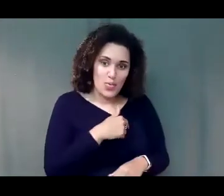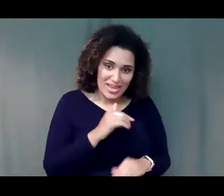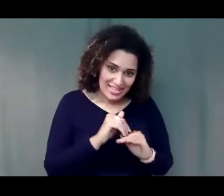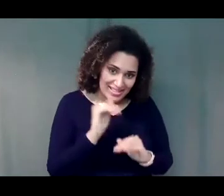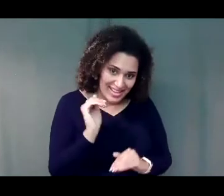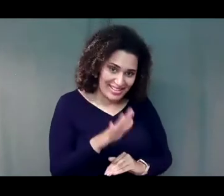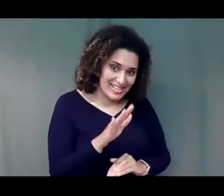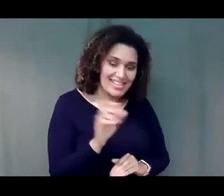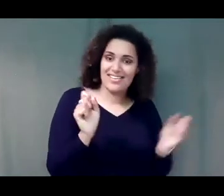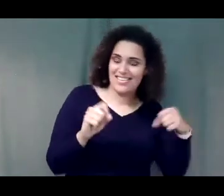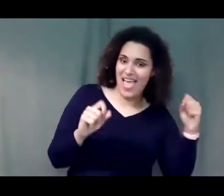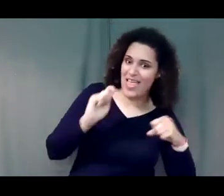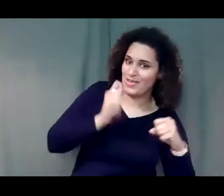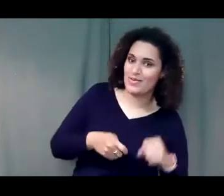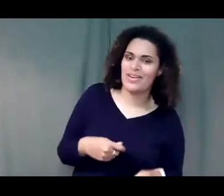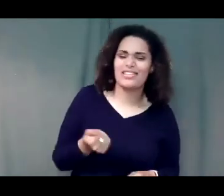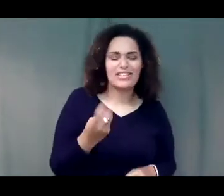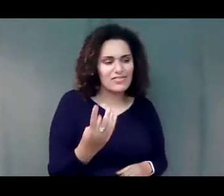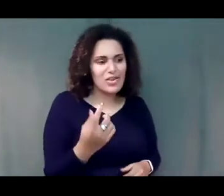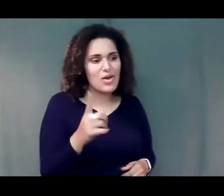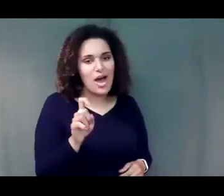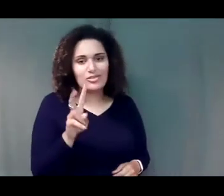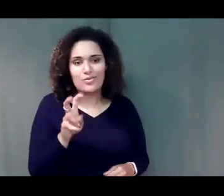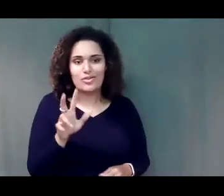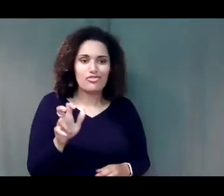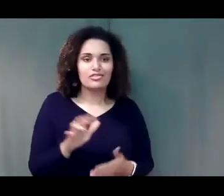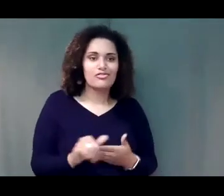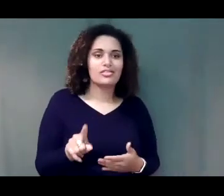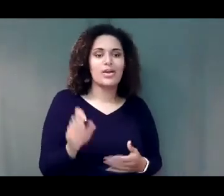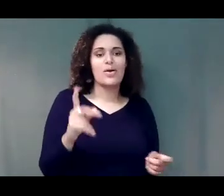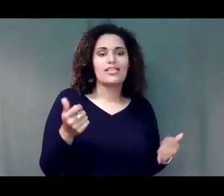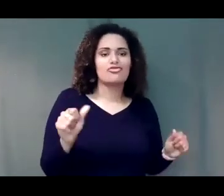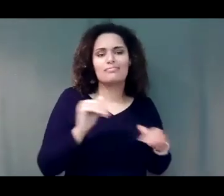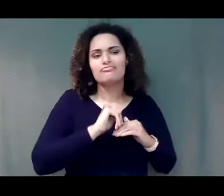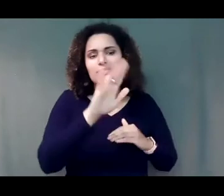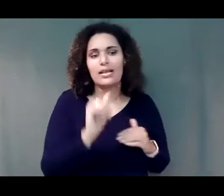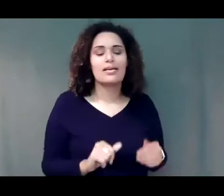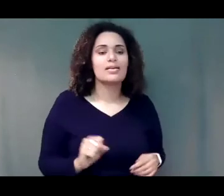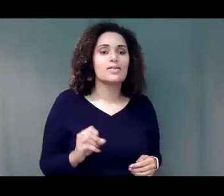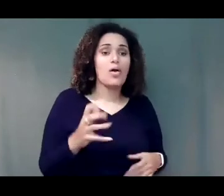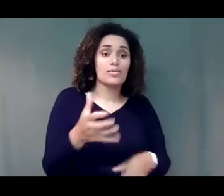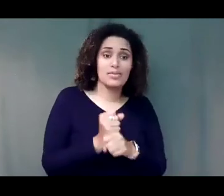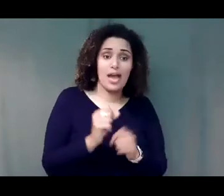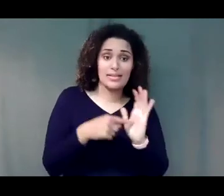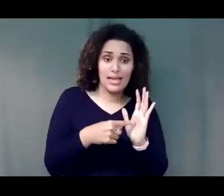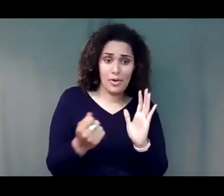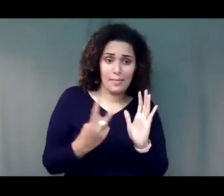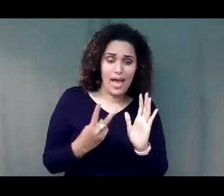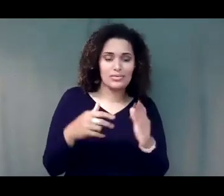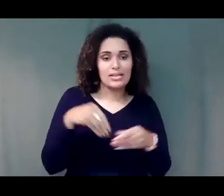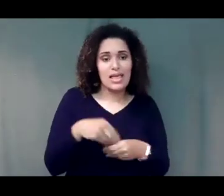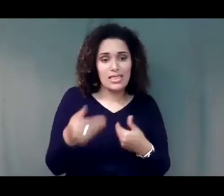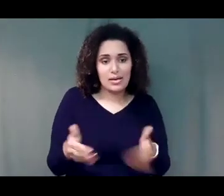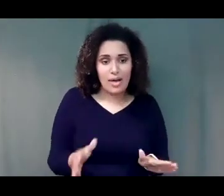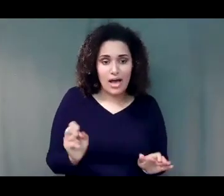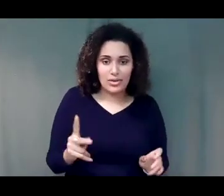was I can't know, a few $100s or something to do the trial. We said, all right, let's try it. Let's just send it off. And then we got the sample back, and it was in the box. We said, all right, we